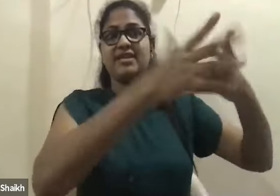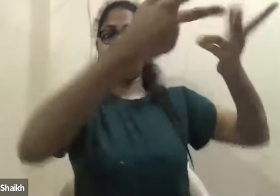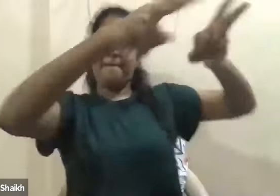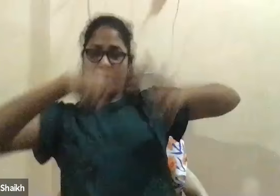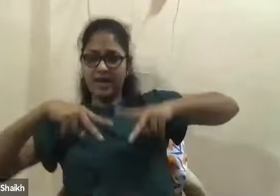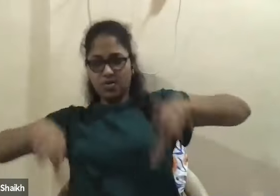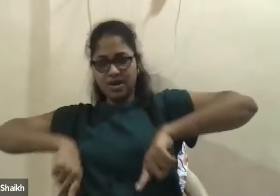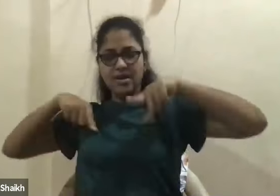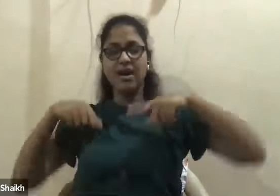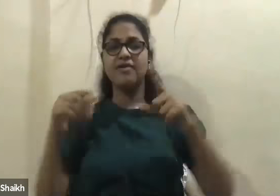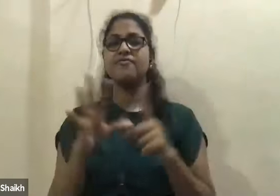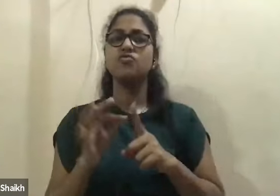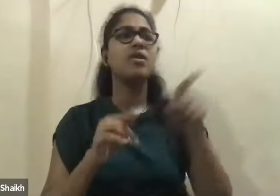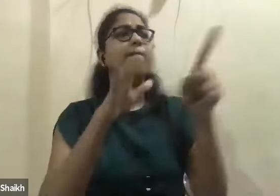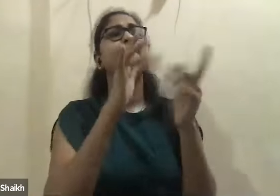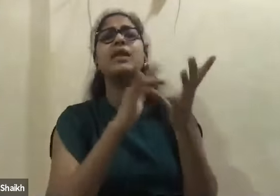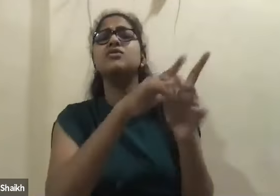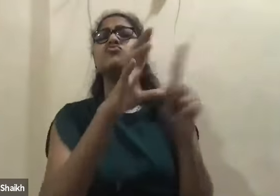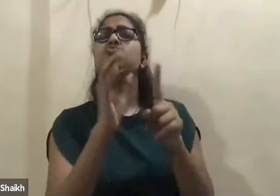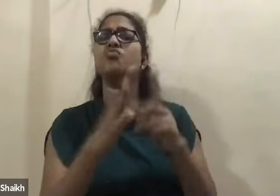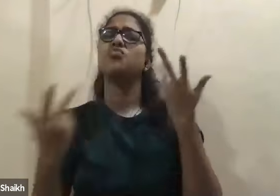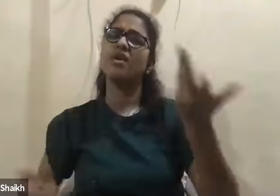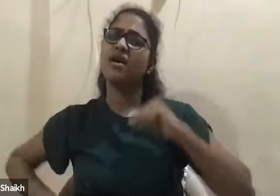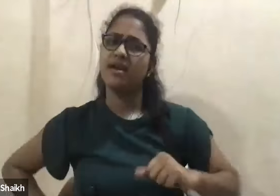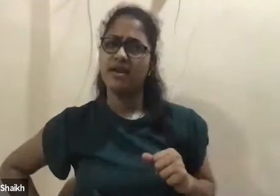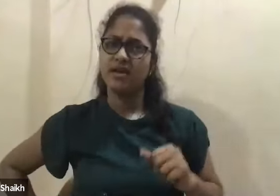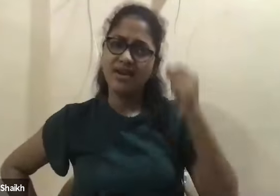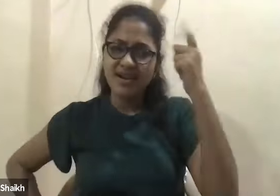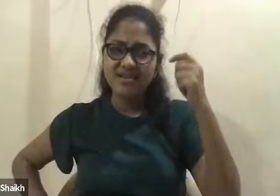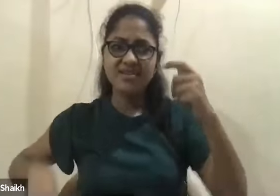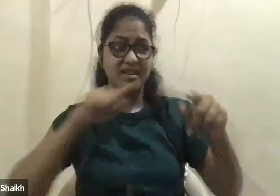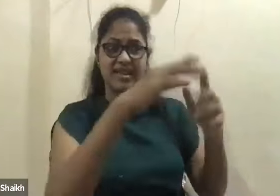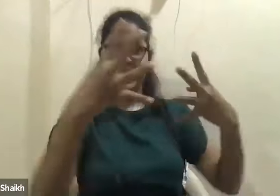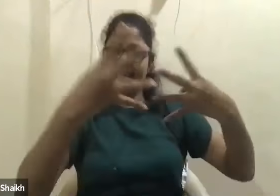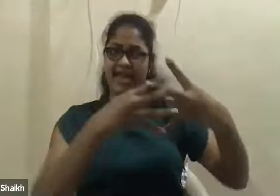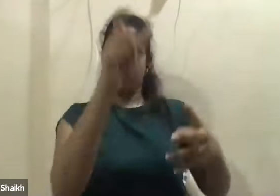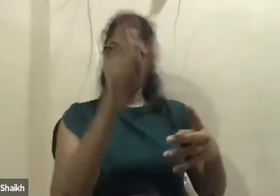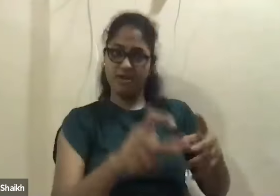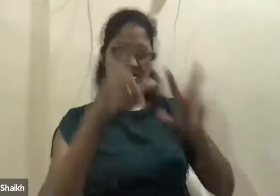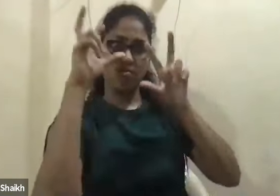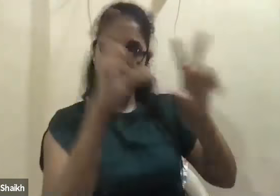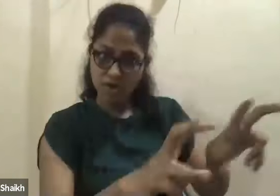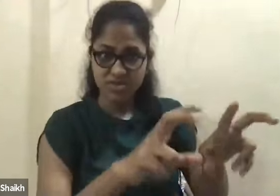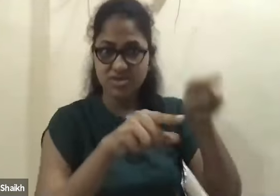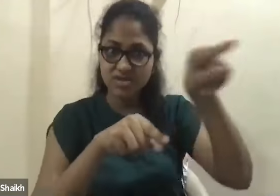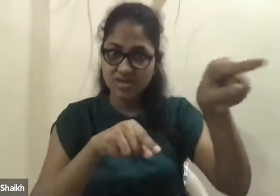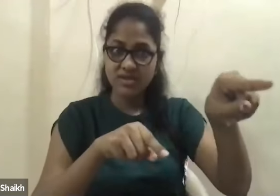do we do to that place? Do we leave a gatekeeper? Do we leave somebody to look after